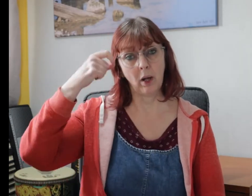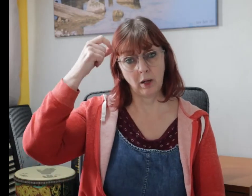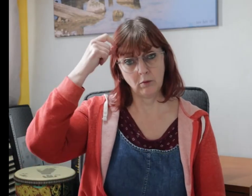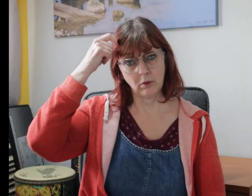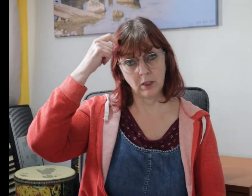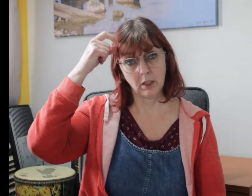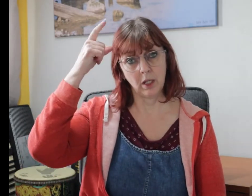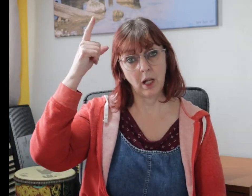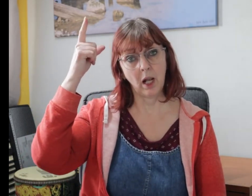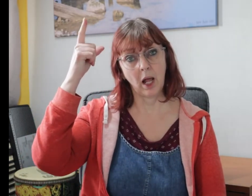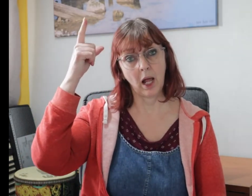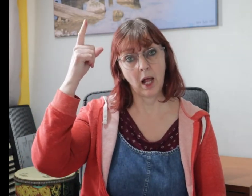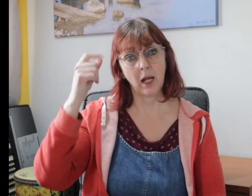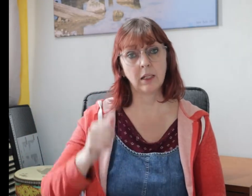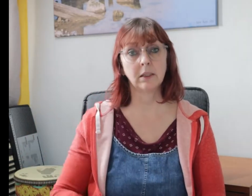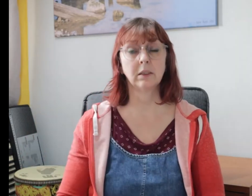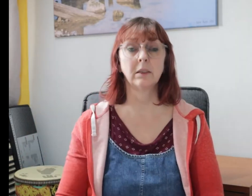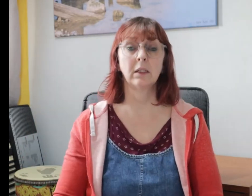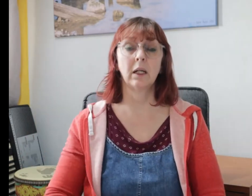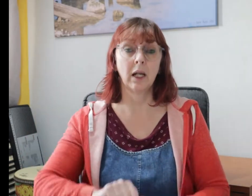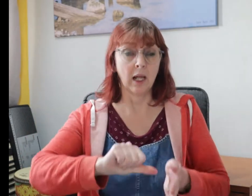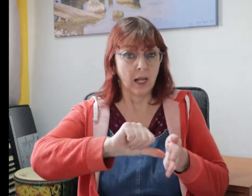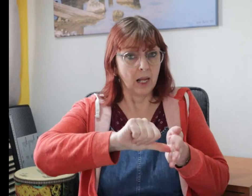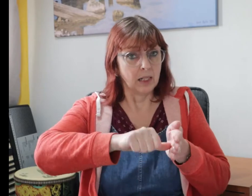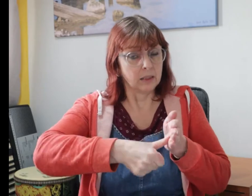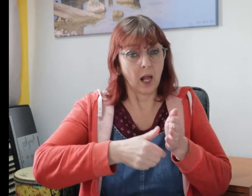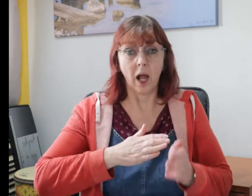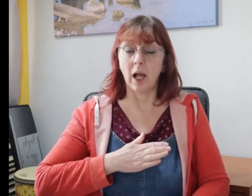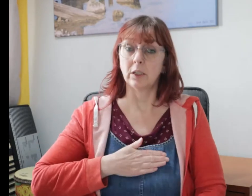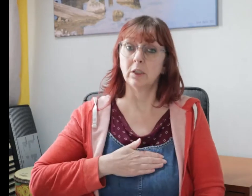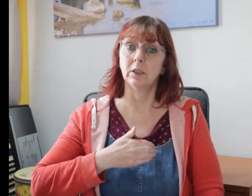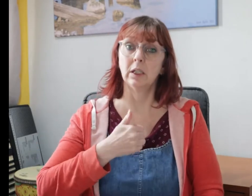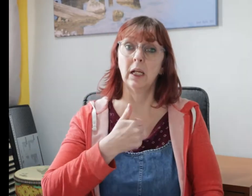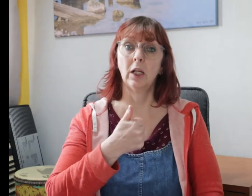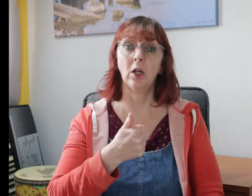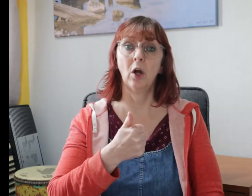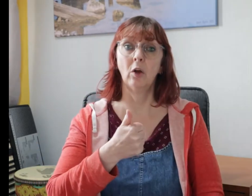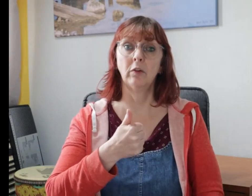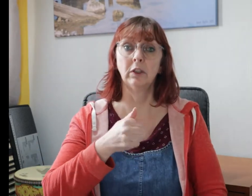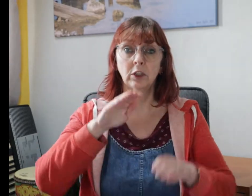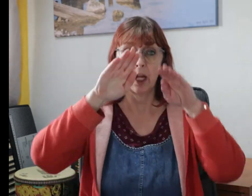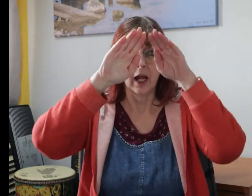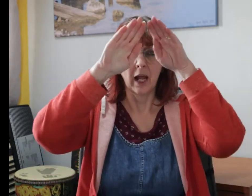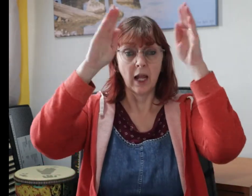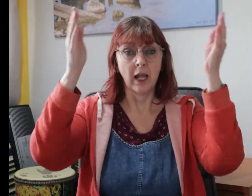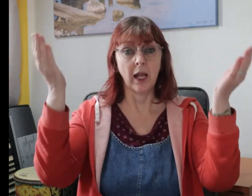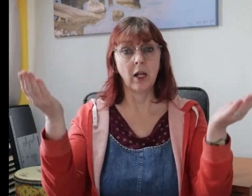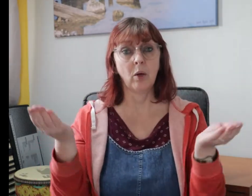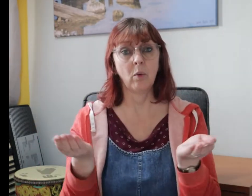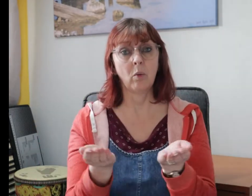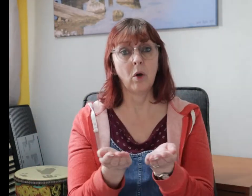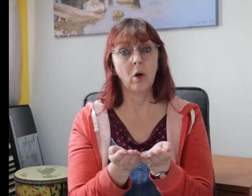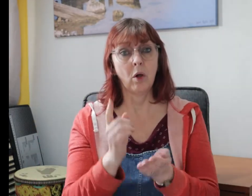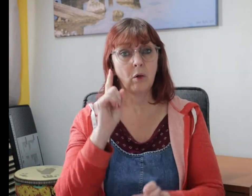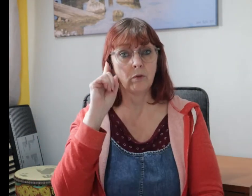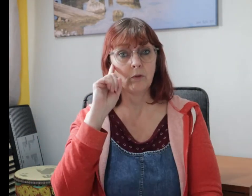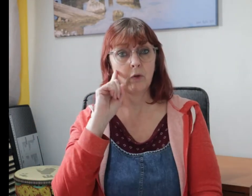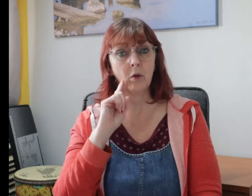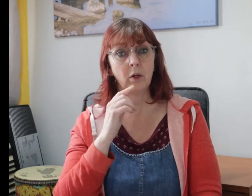I realize it's hard to take courage in a world full